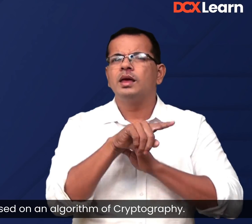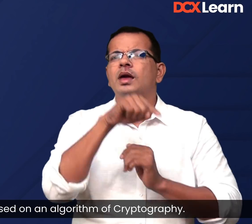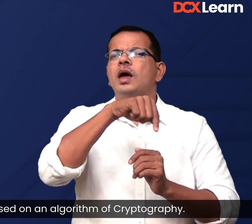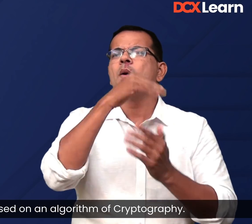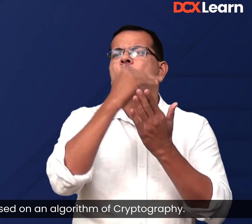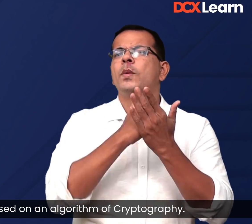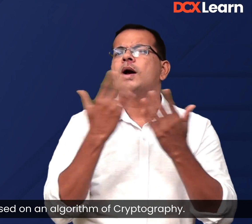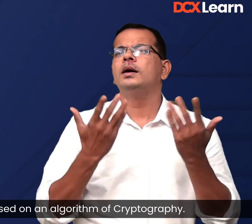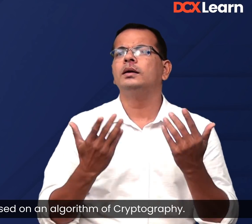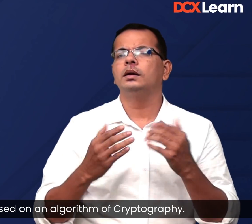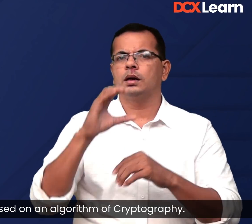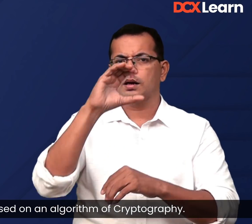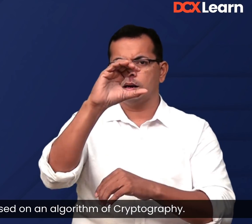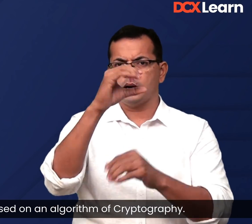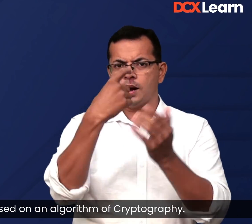the technology is